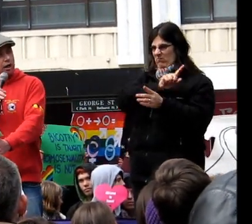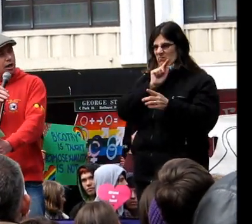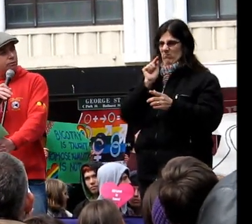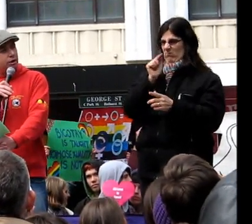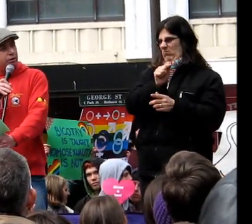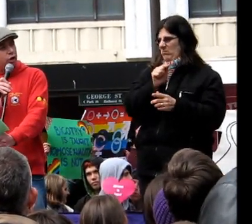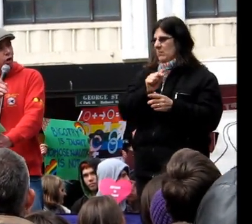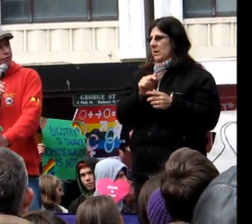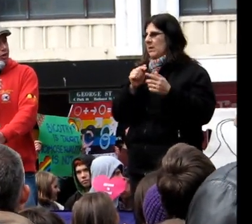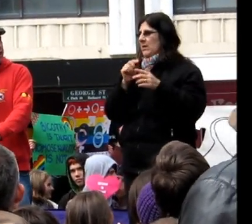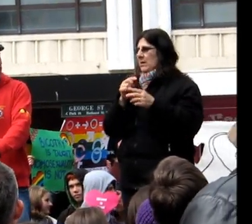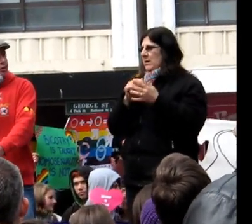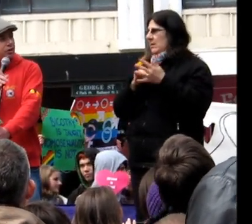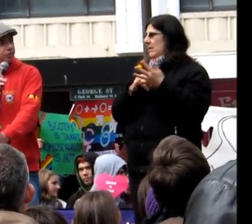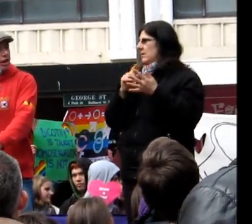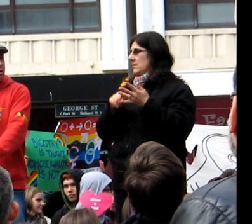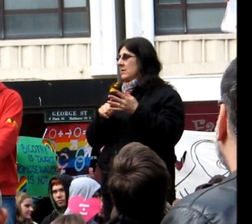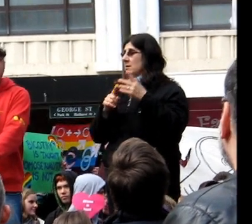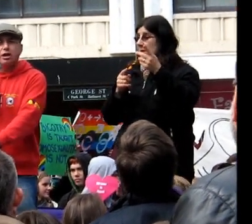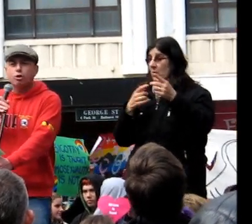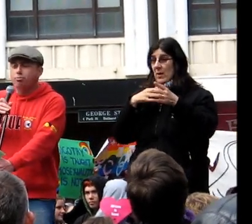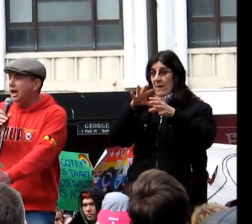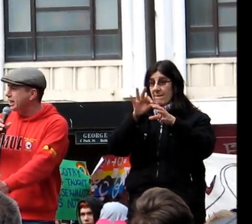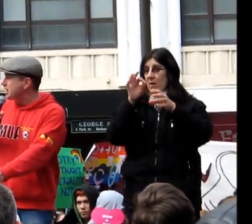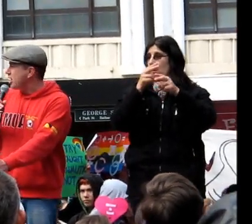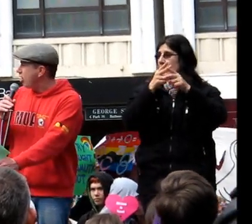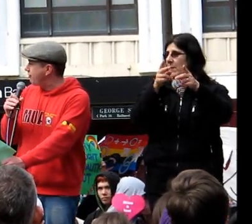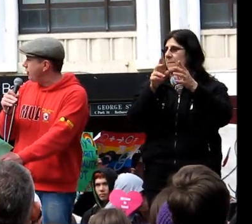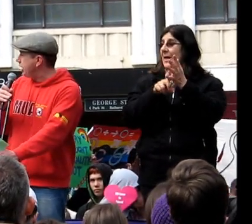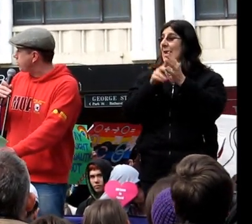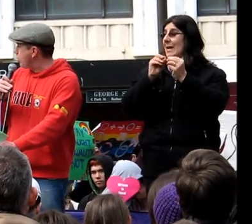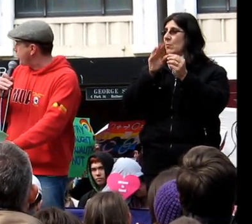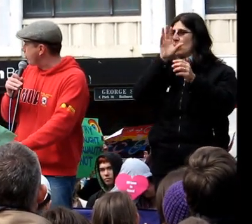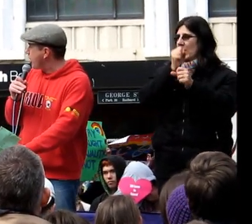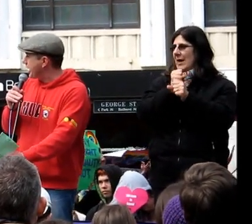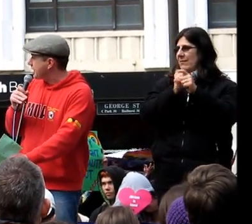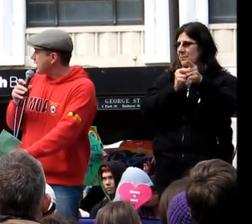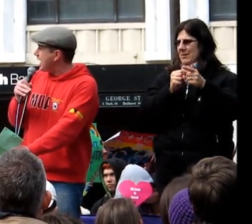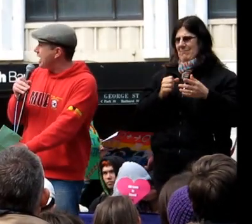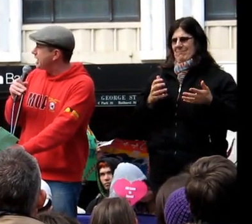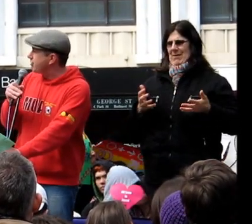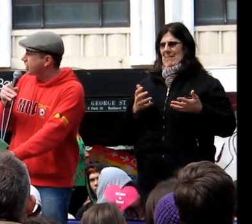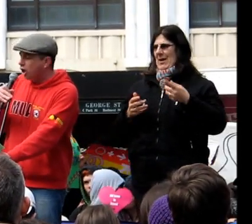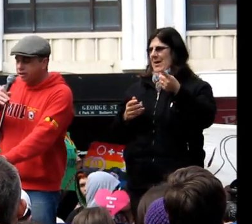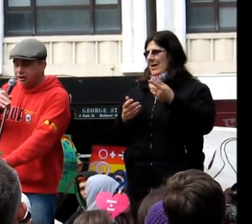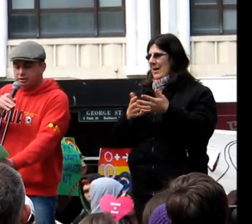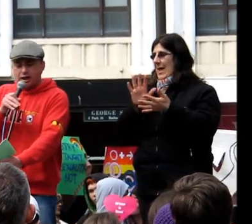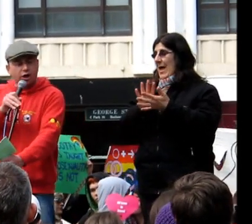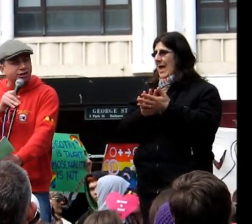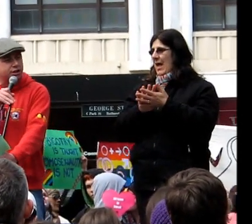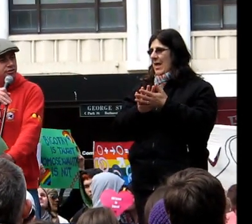He's, you know, the call for a conscience vote amongst the Liberal Party I find quite ironic. How do you give